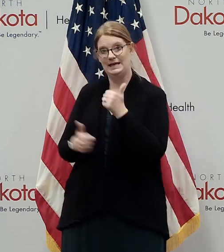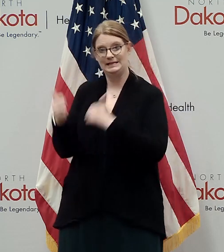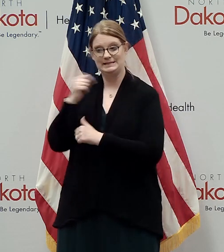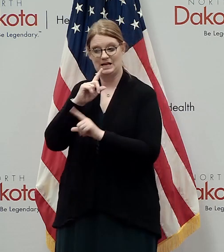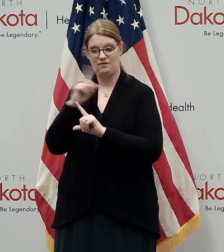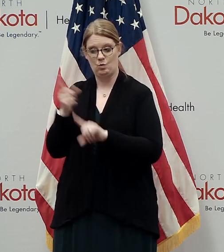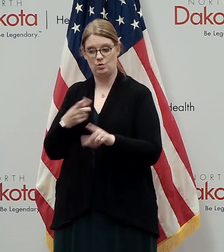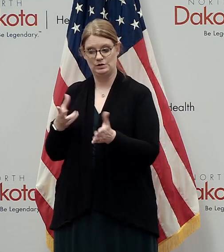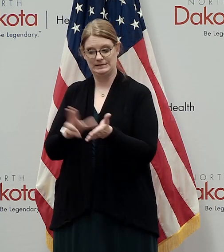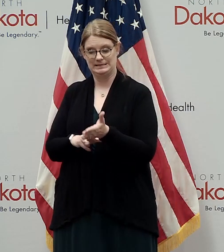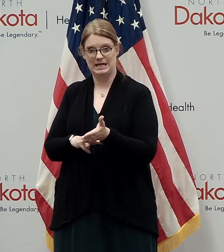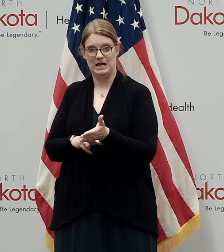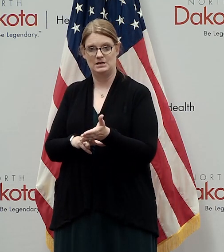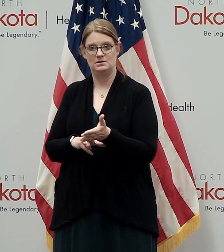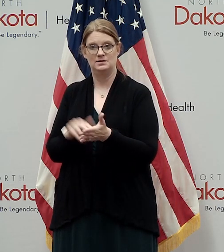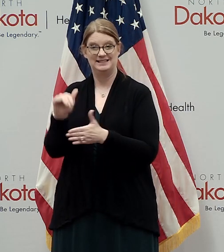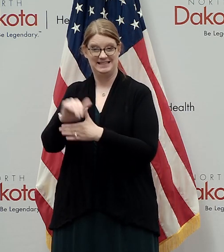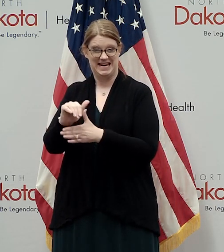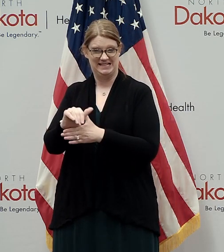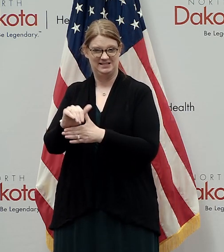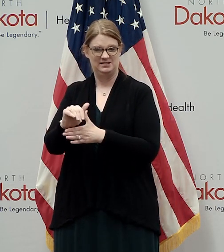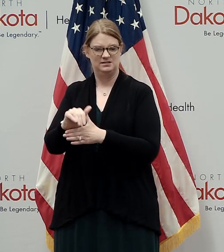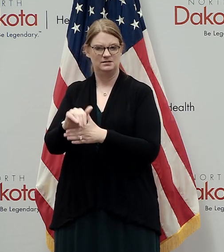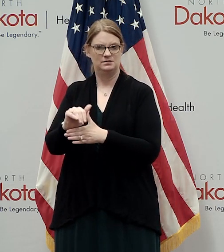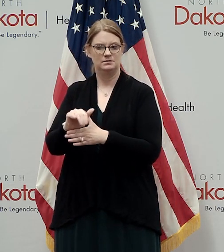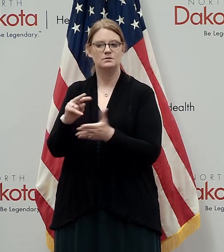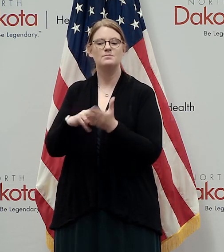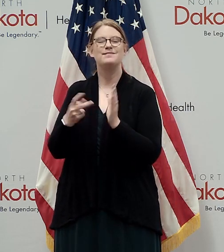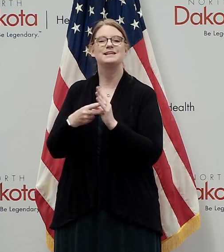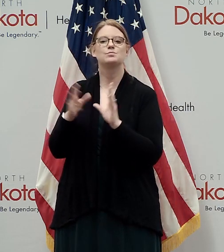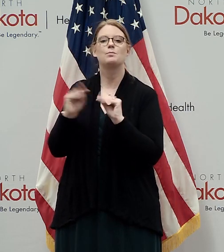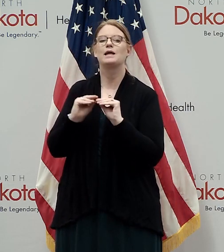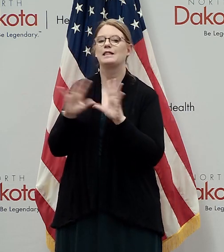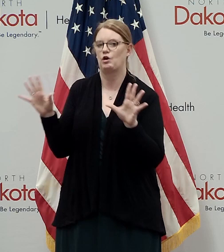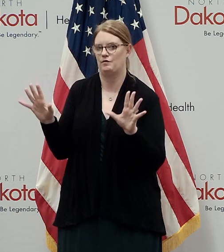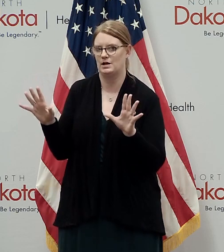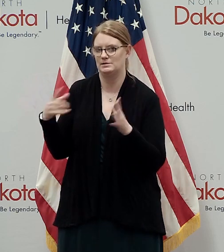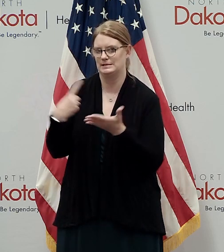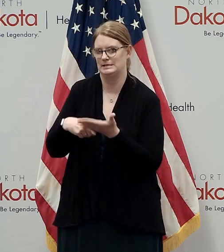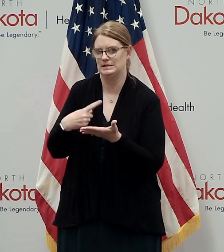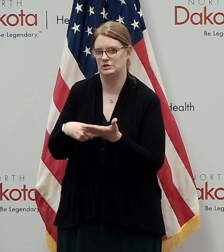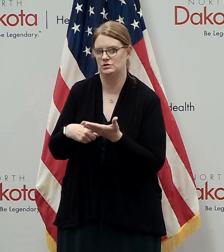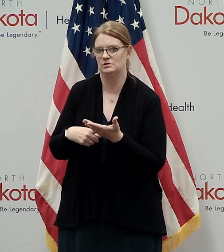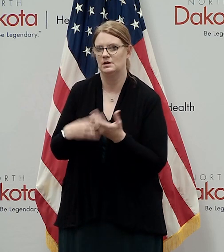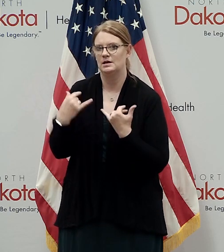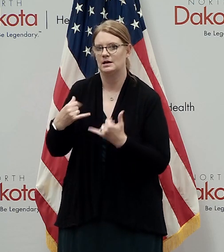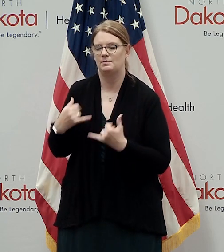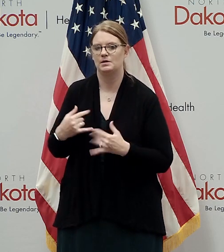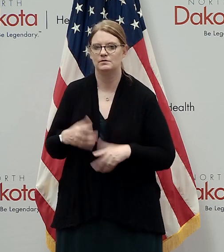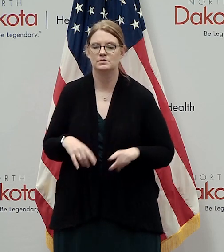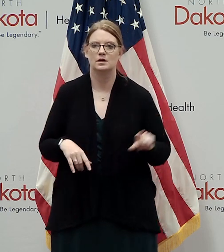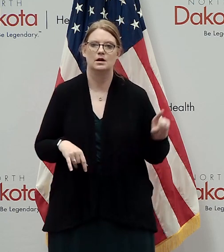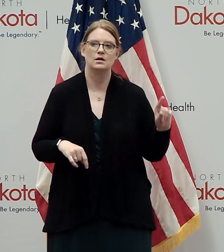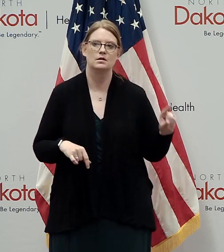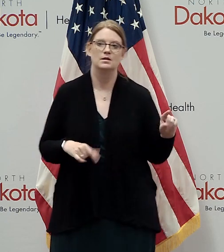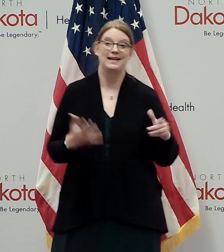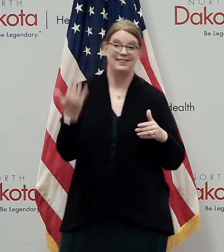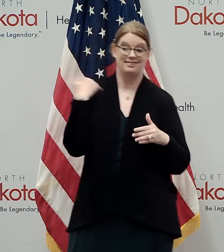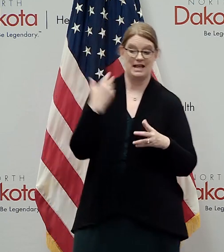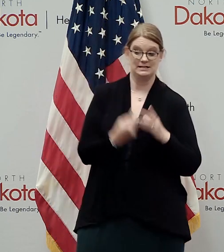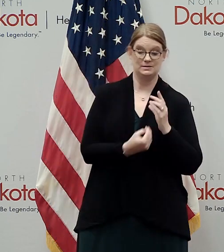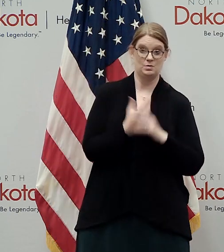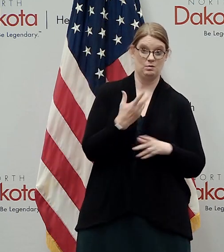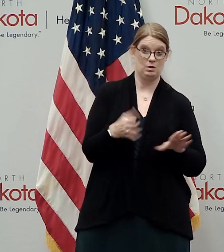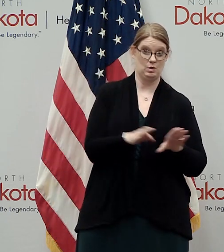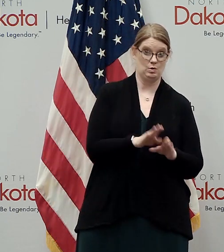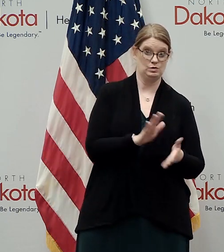tonight that clarifies what we've talked about here and updates, because we did give an executive order last spring when we